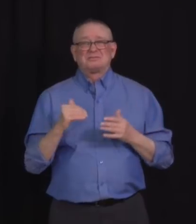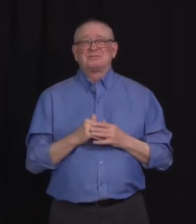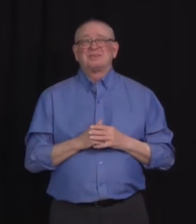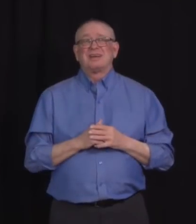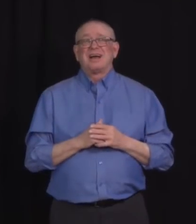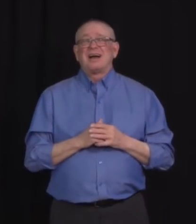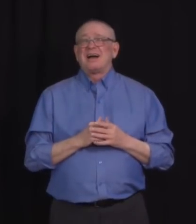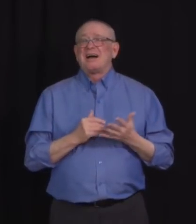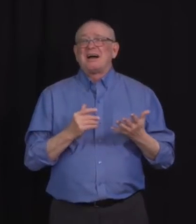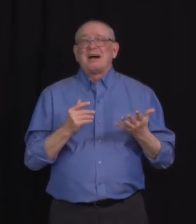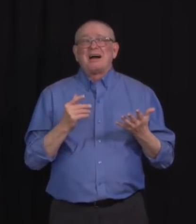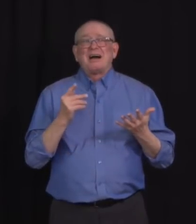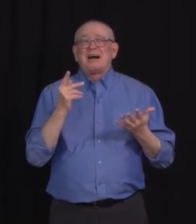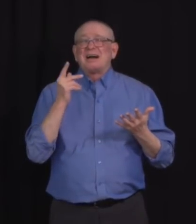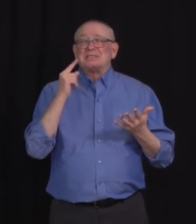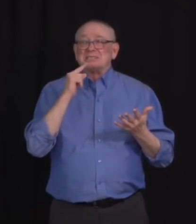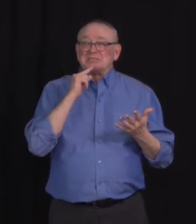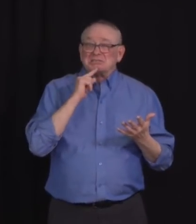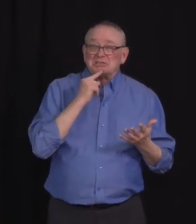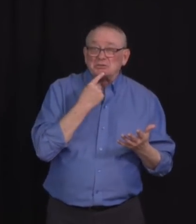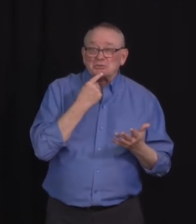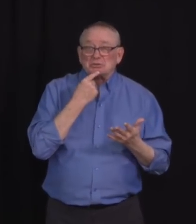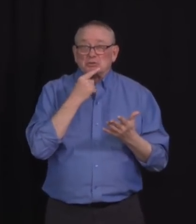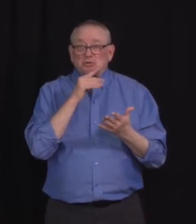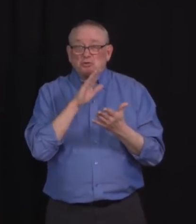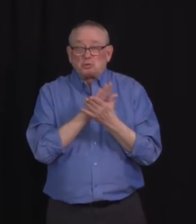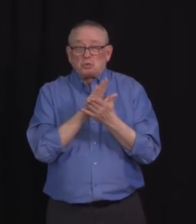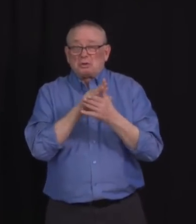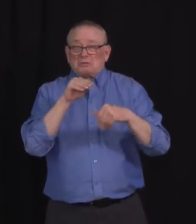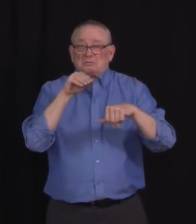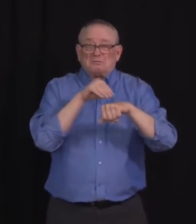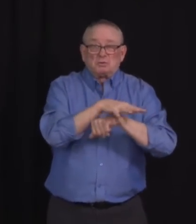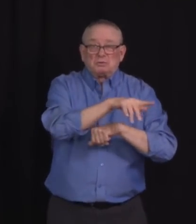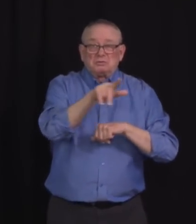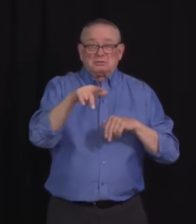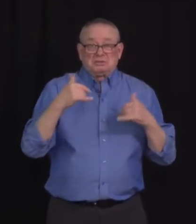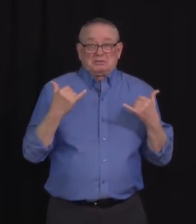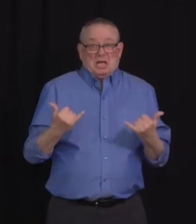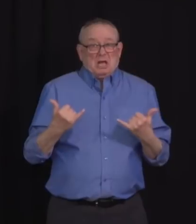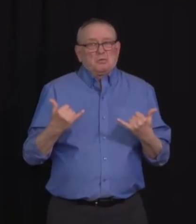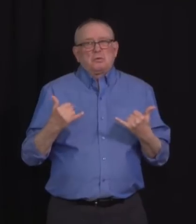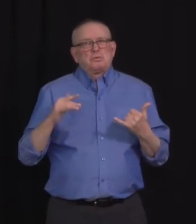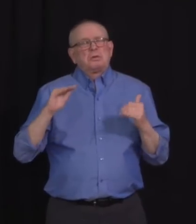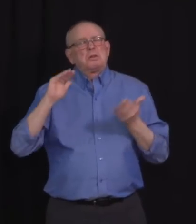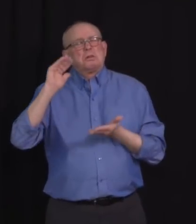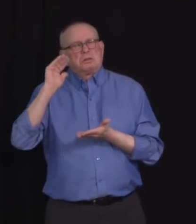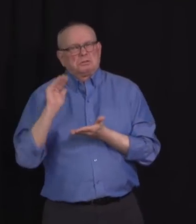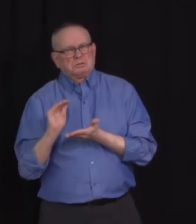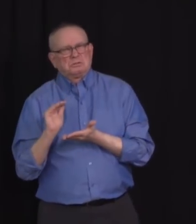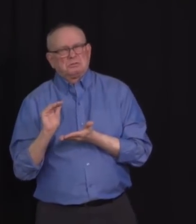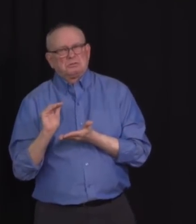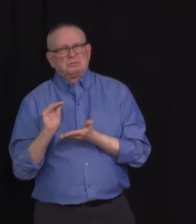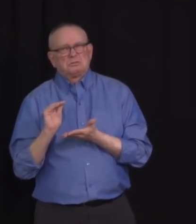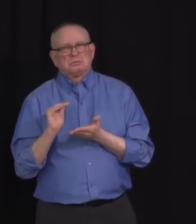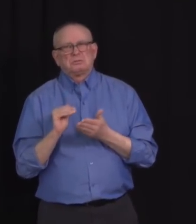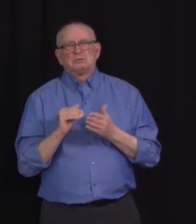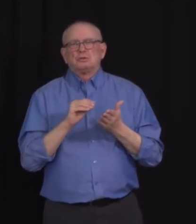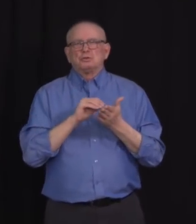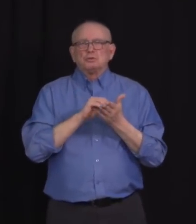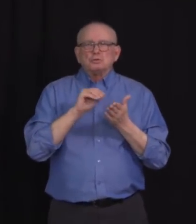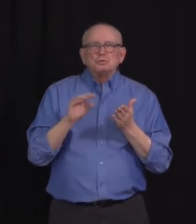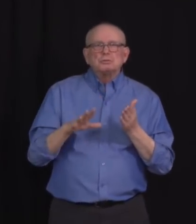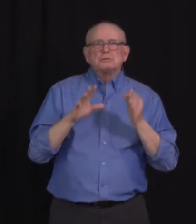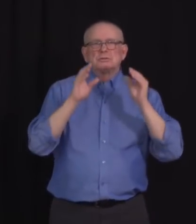significant school impact that we had just before the Christmas break with respect to the total number of students and teachers who we had out